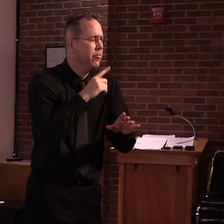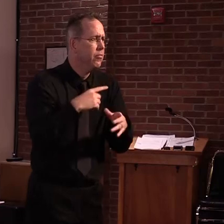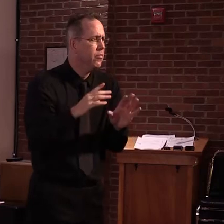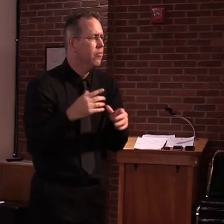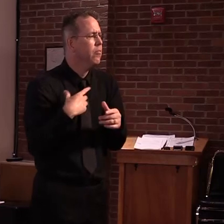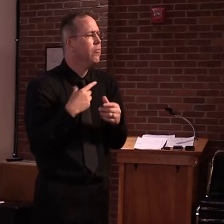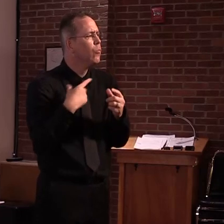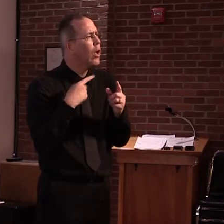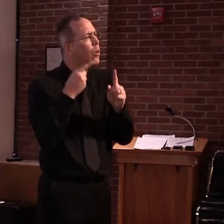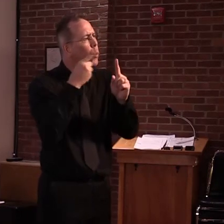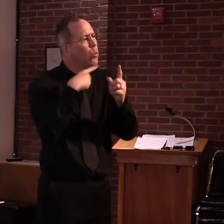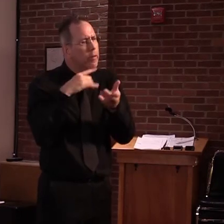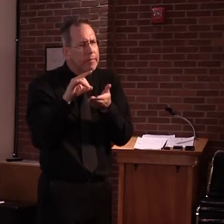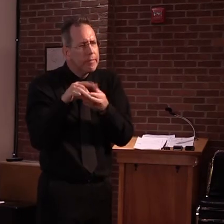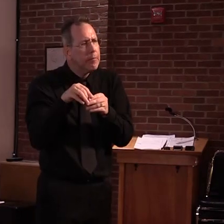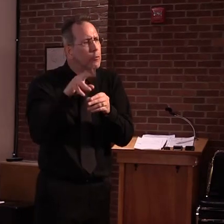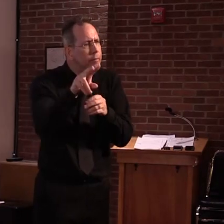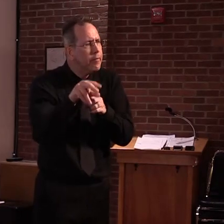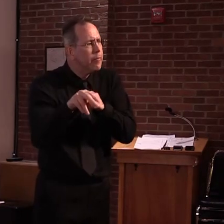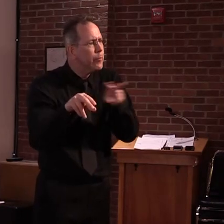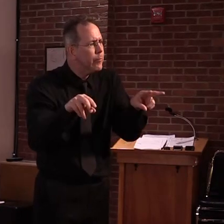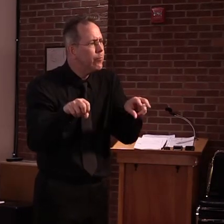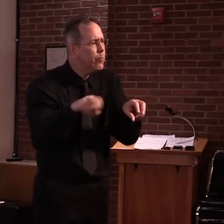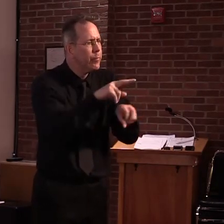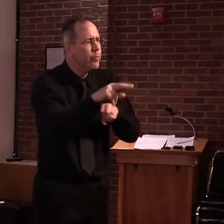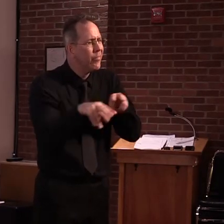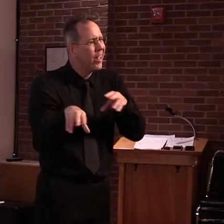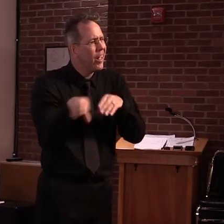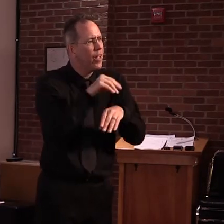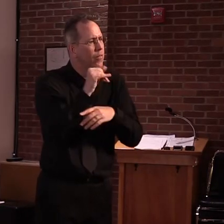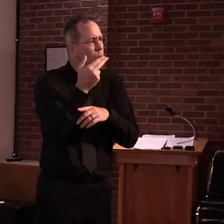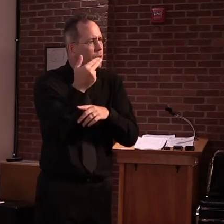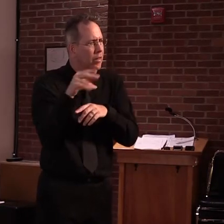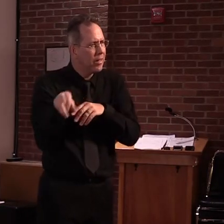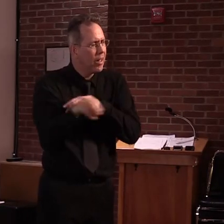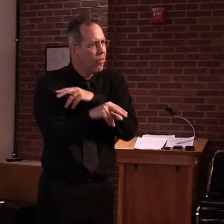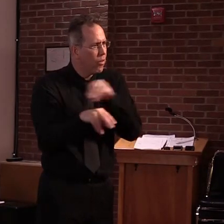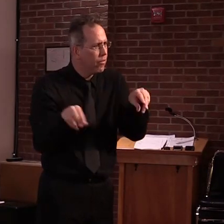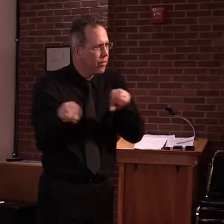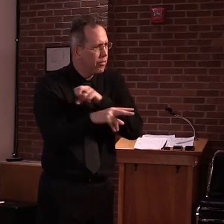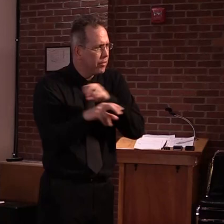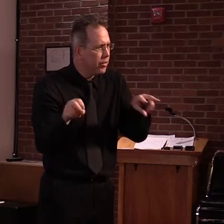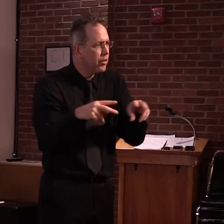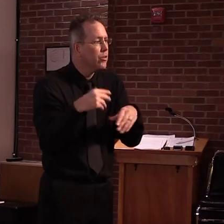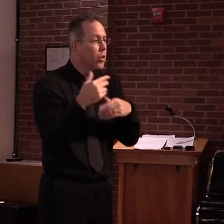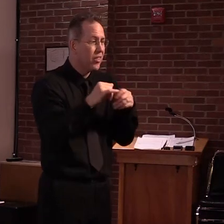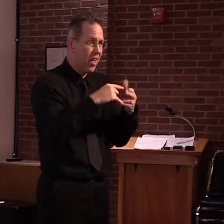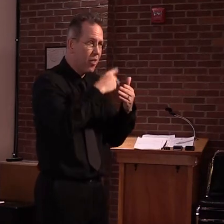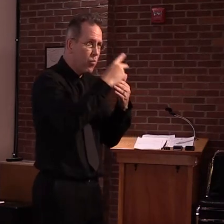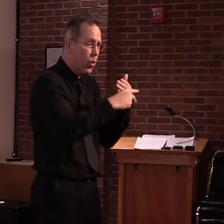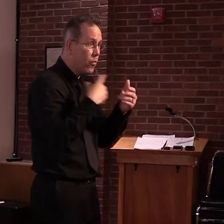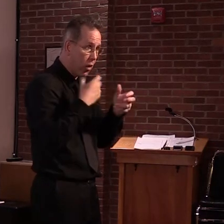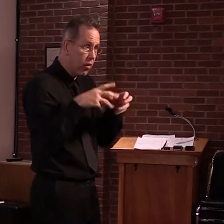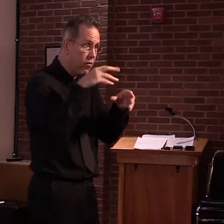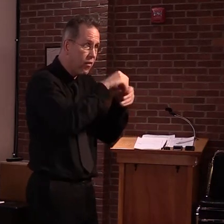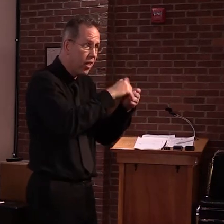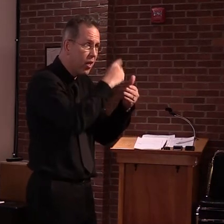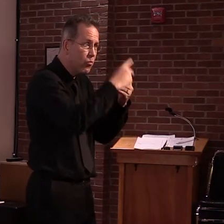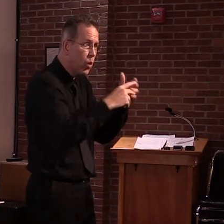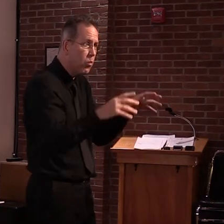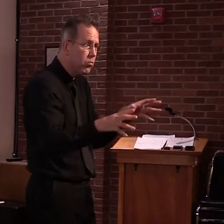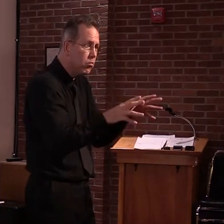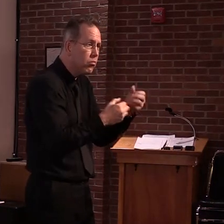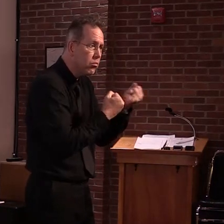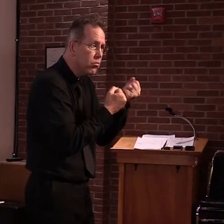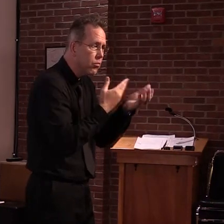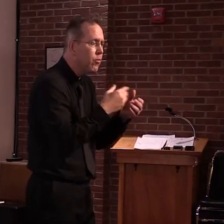are putting new requirements into this program as we move, and we're moving families. One other thing